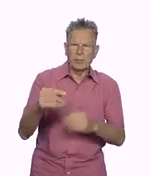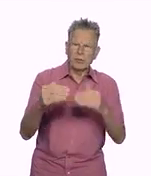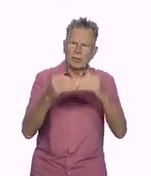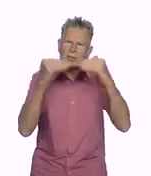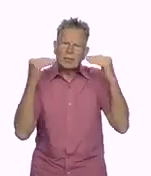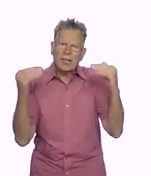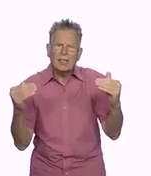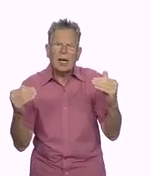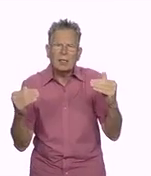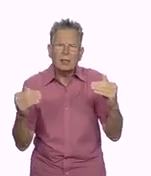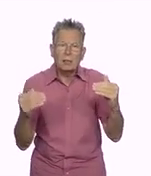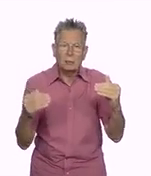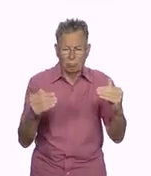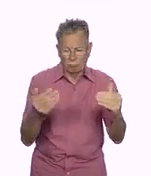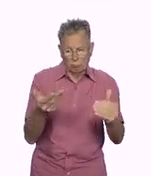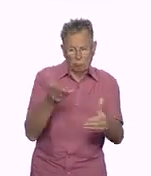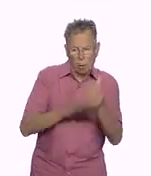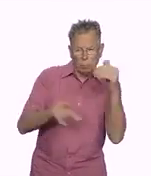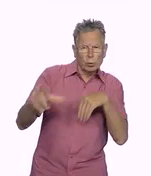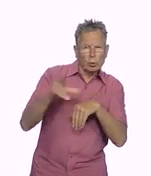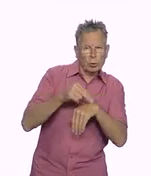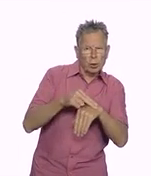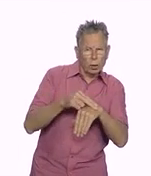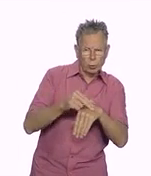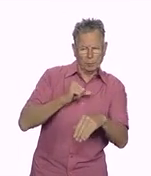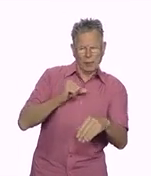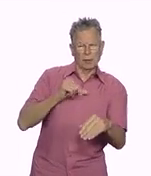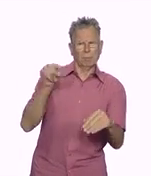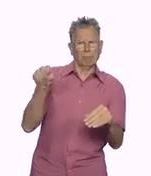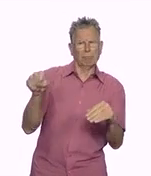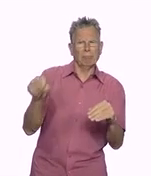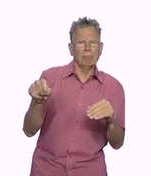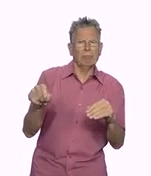You can learn about the standards we expect from your doctors at